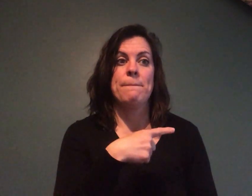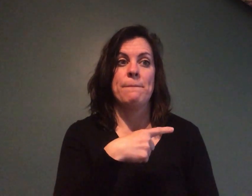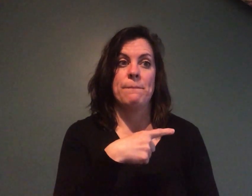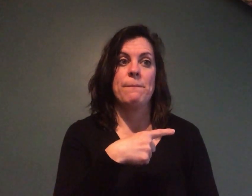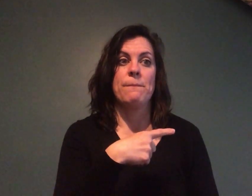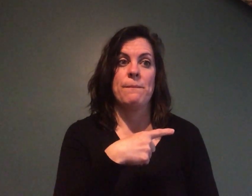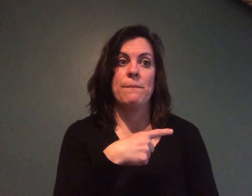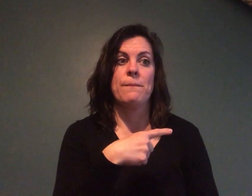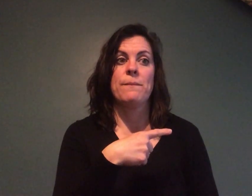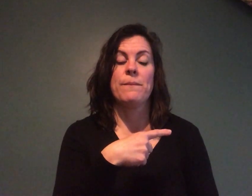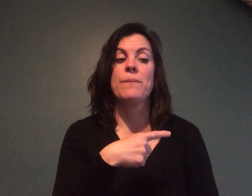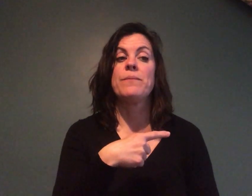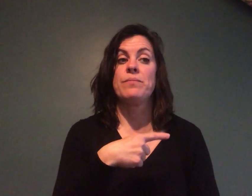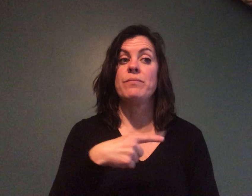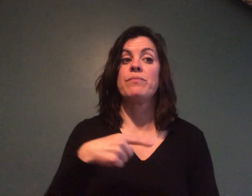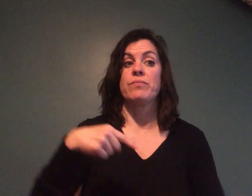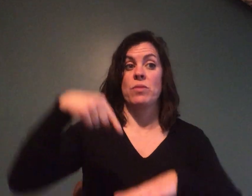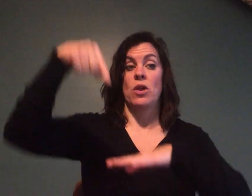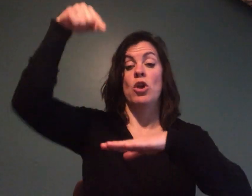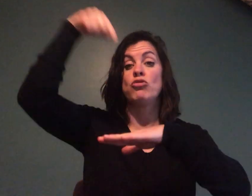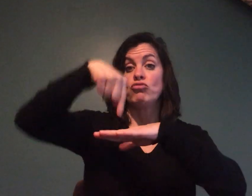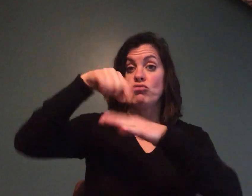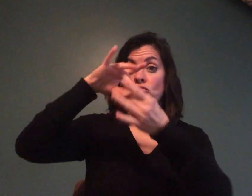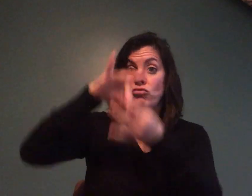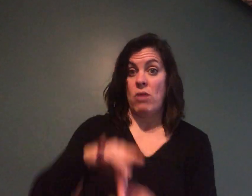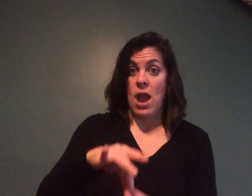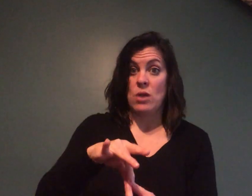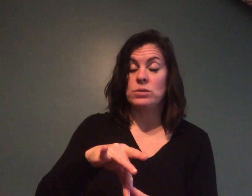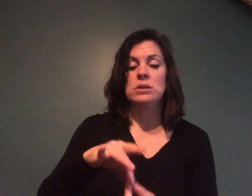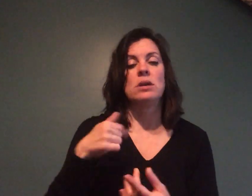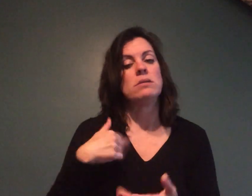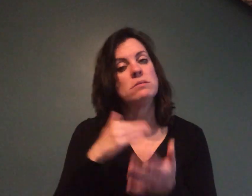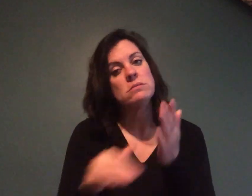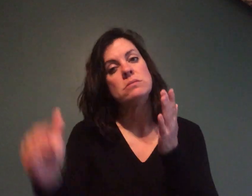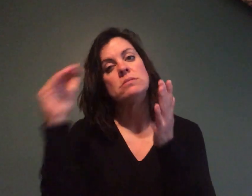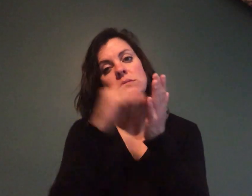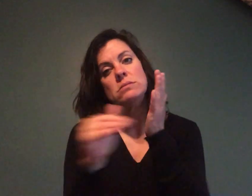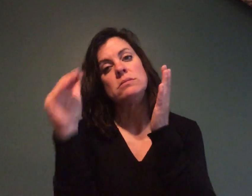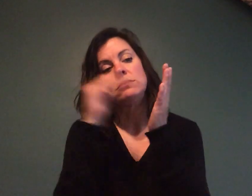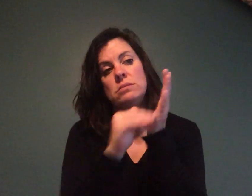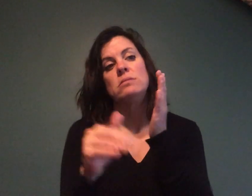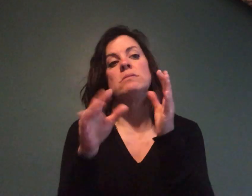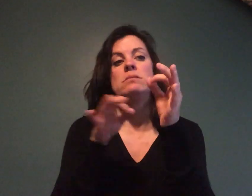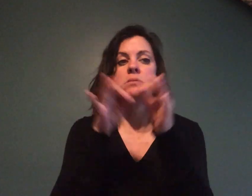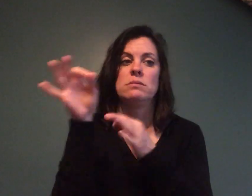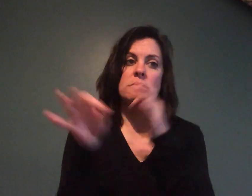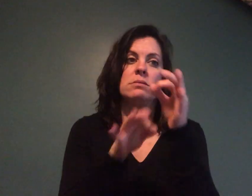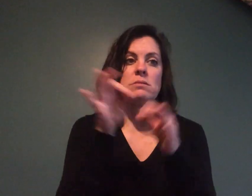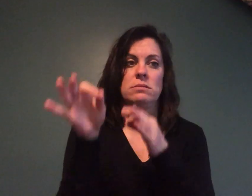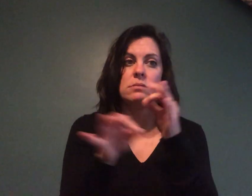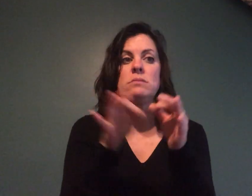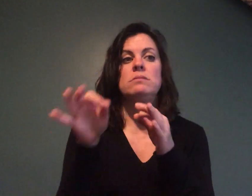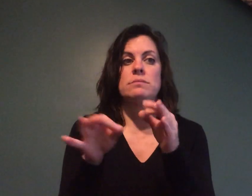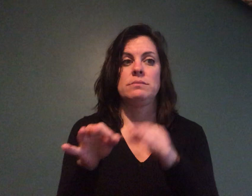right. We have three wires, right? We have a grounding wire. We have a grounded wire. Which one's the grounding wire, Malachi?